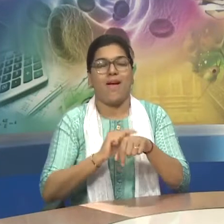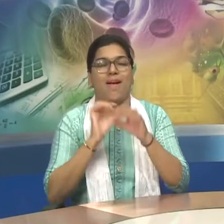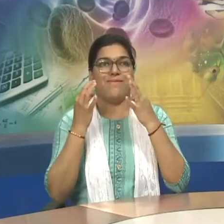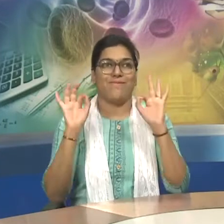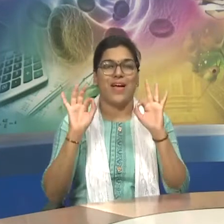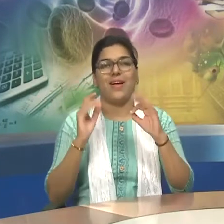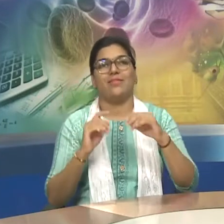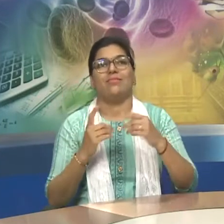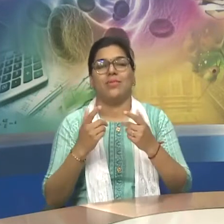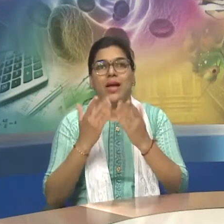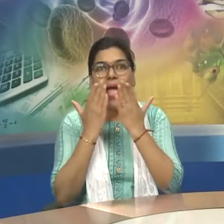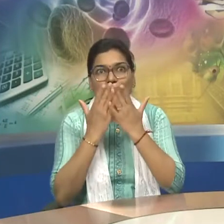equally